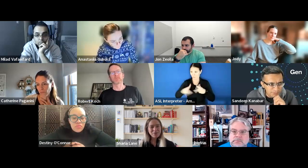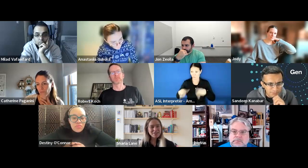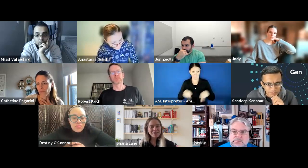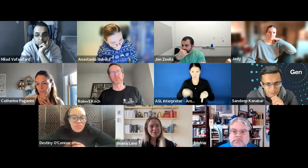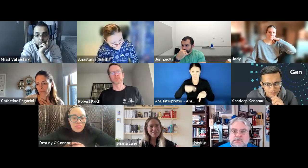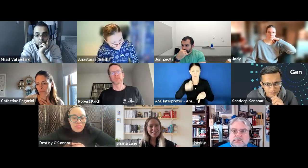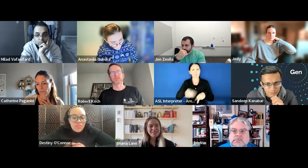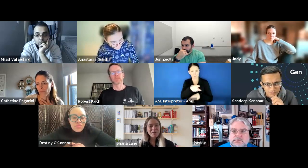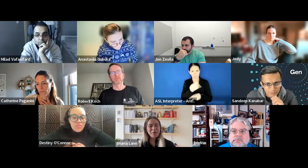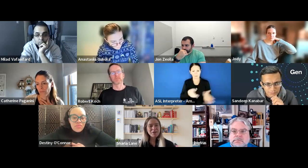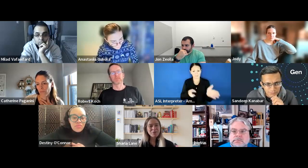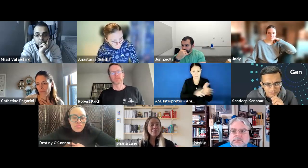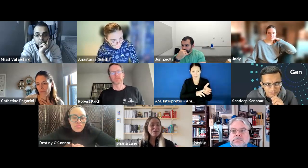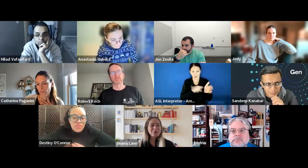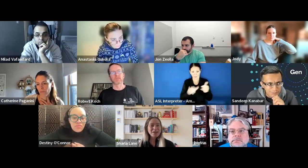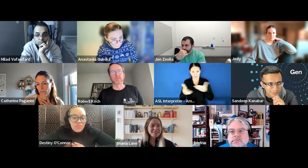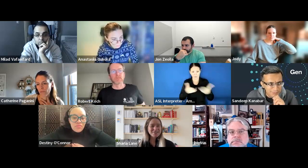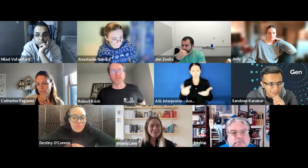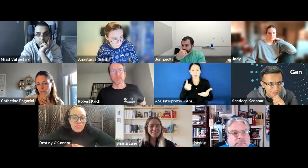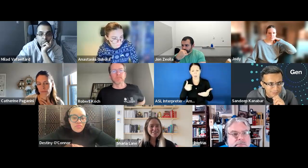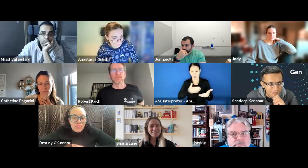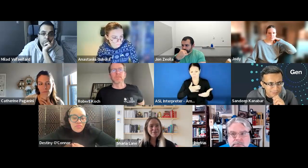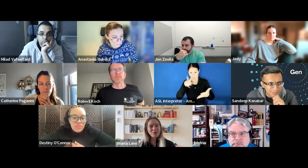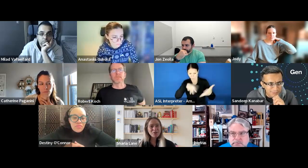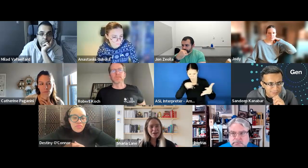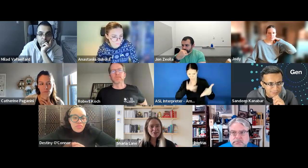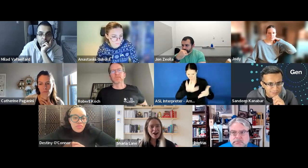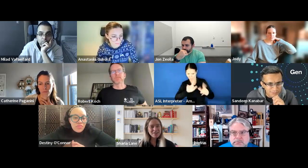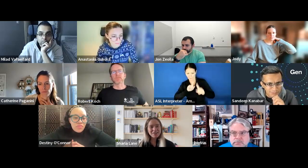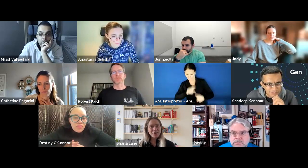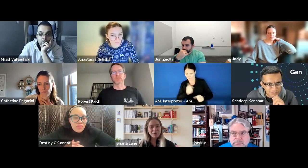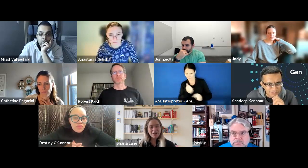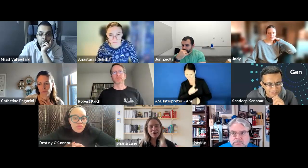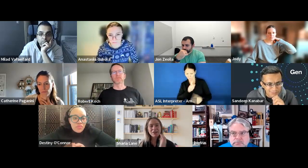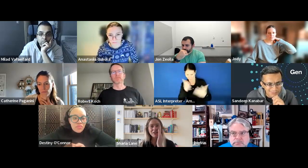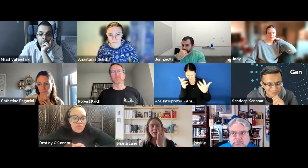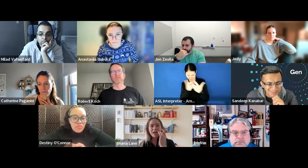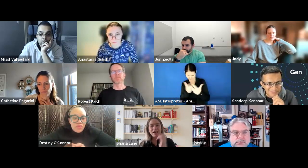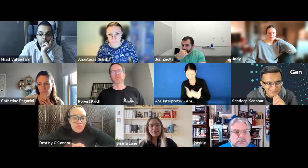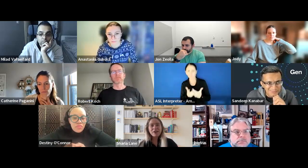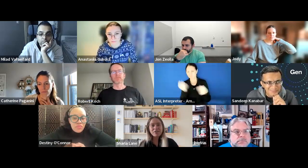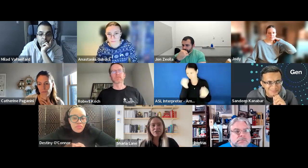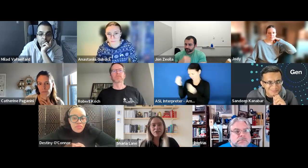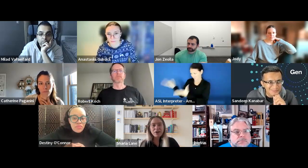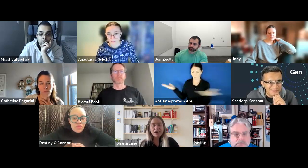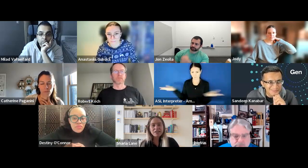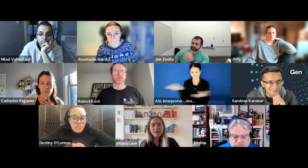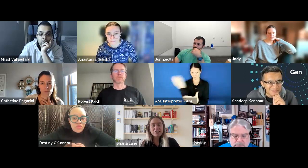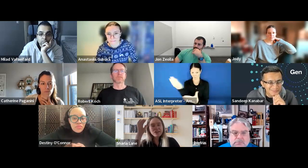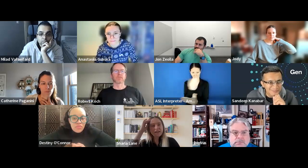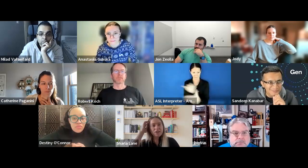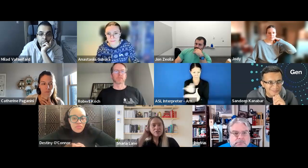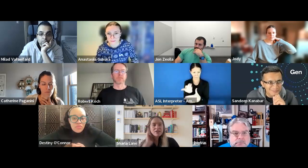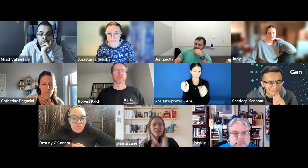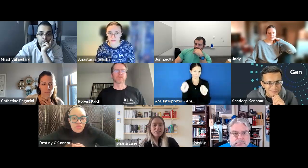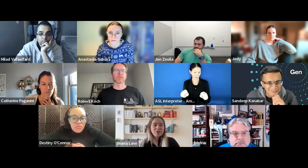also sign up for these services and I'm happy to review your answers and just see if you're on the right track and then go from there. And Catherine had the great